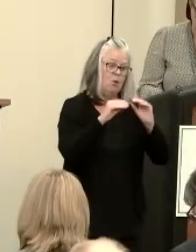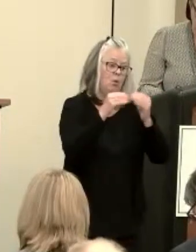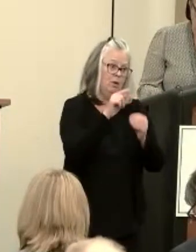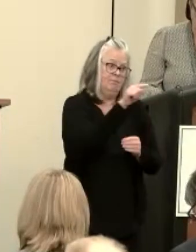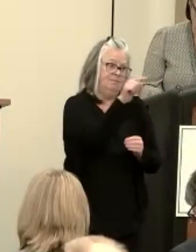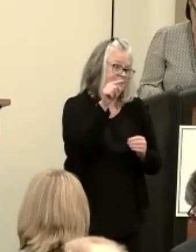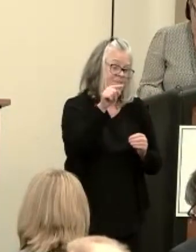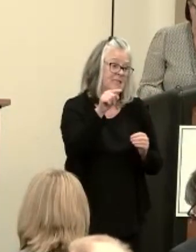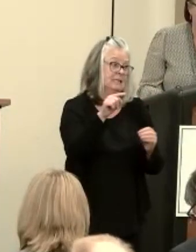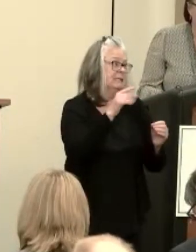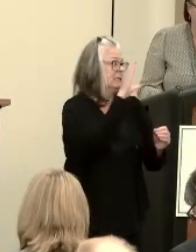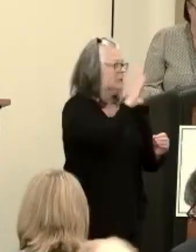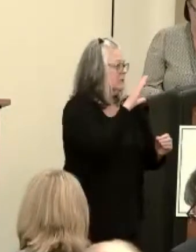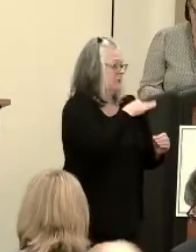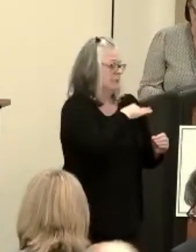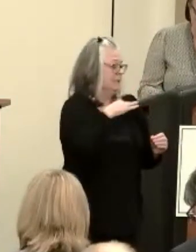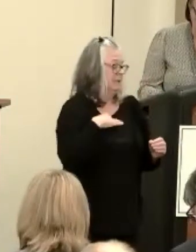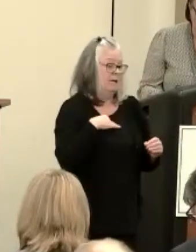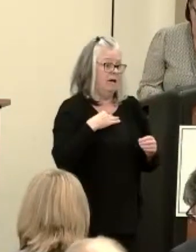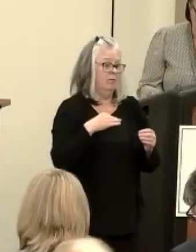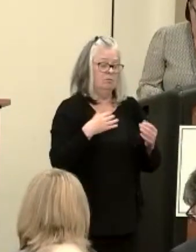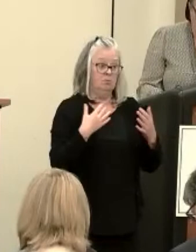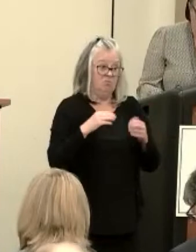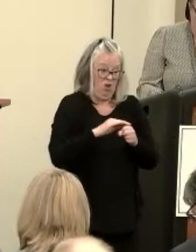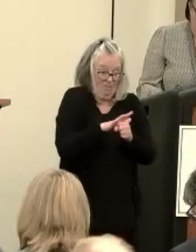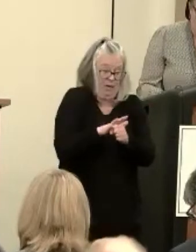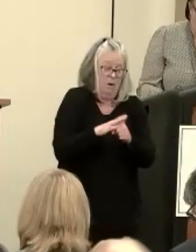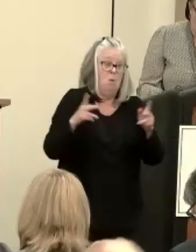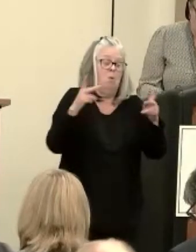vacancies during the pandemic than ever before.